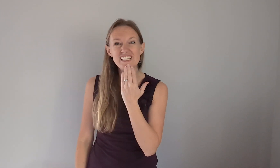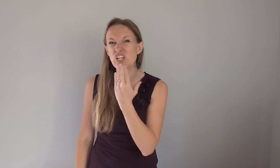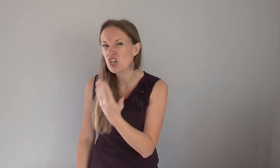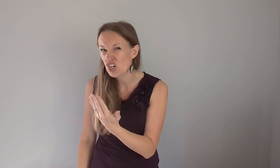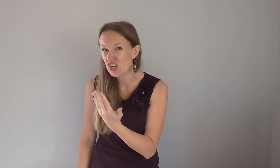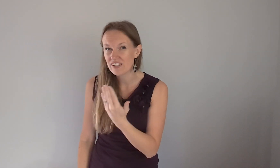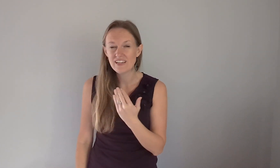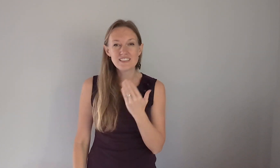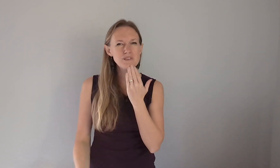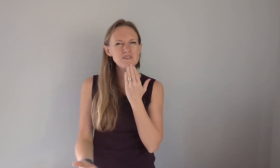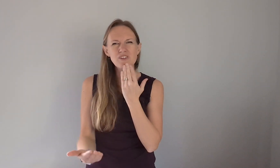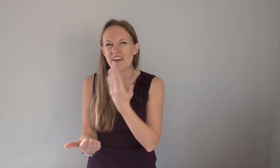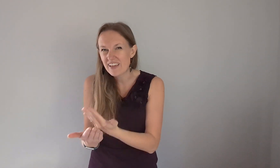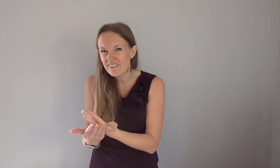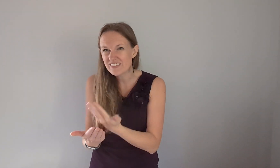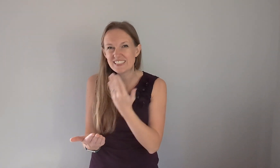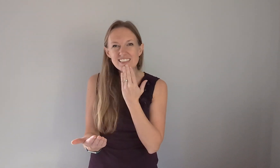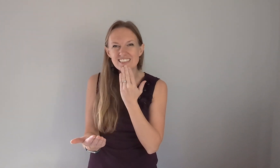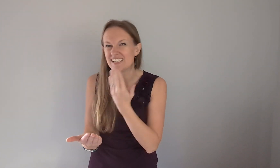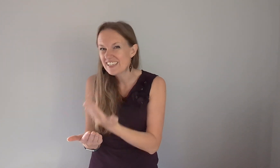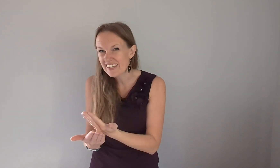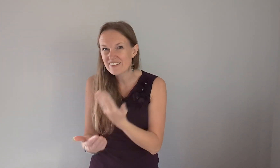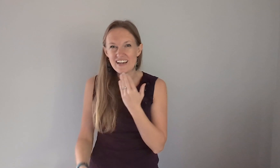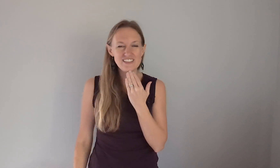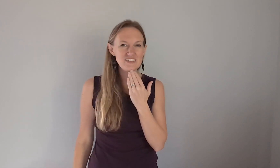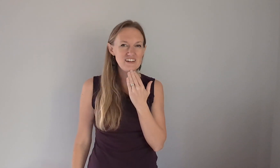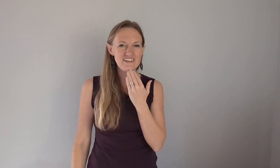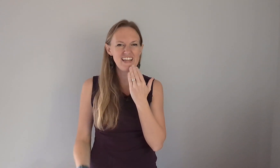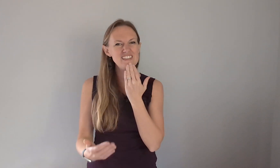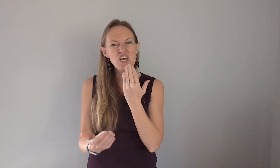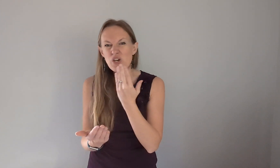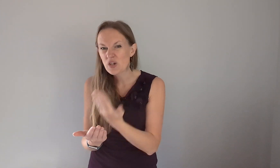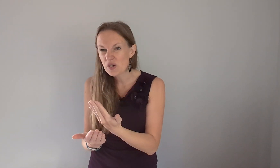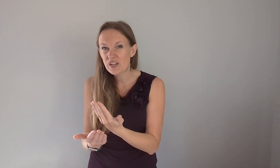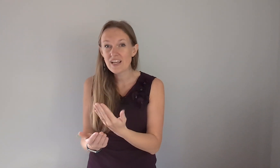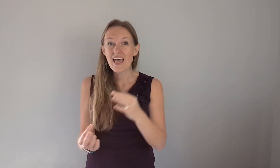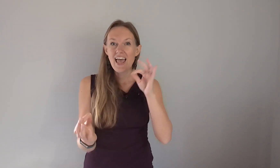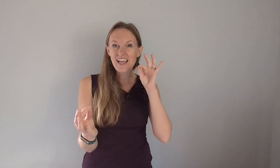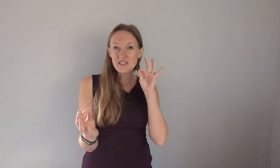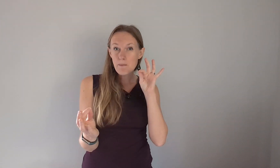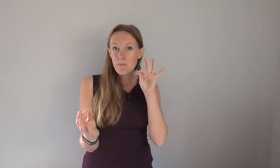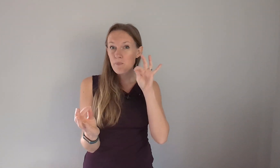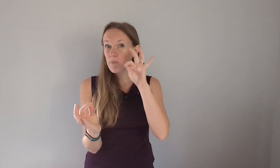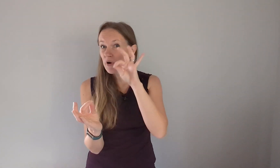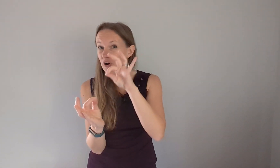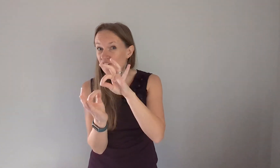chin. Good. Sometimes for emphasis, you can go down into your other hand. Good and